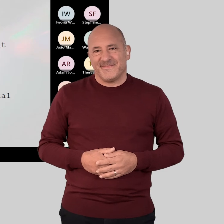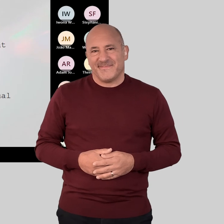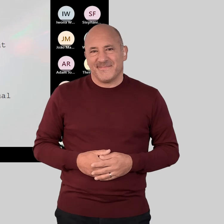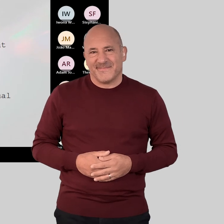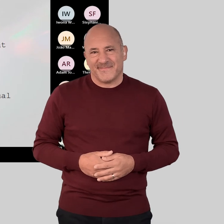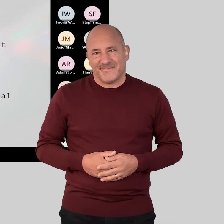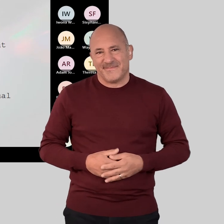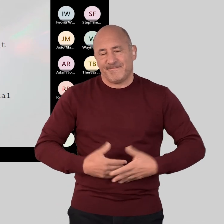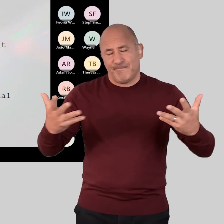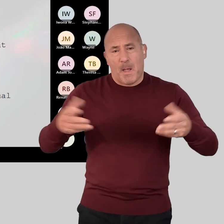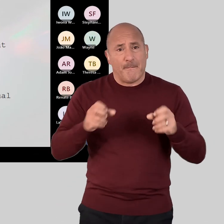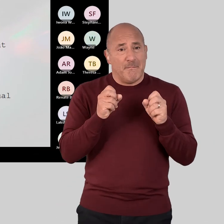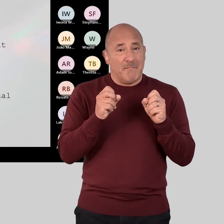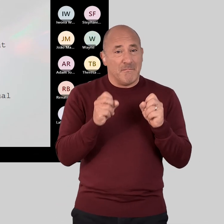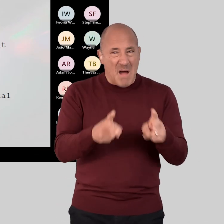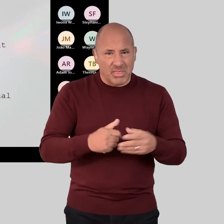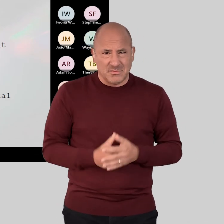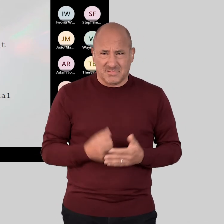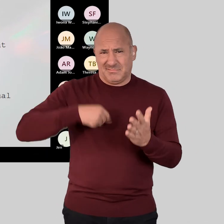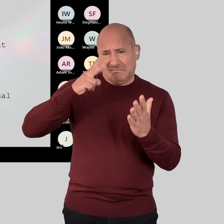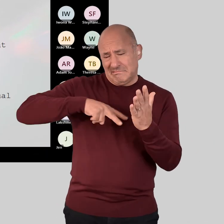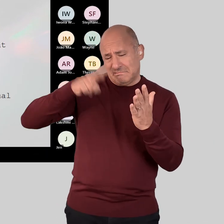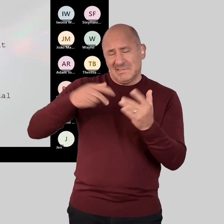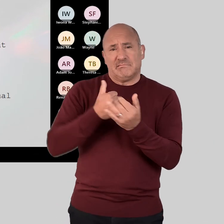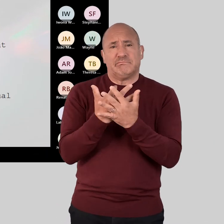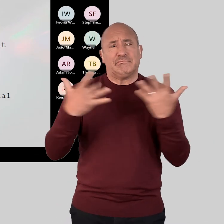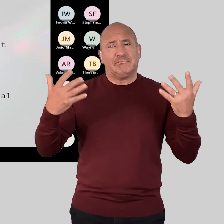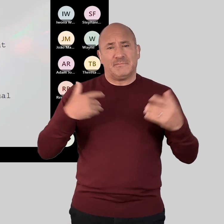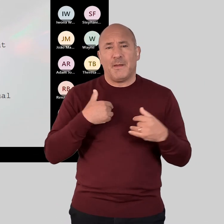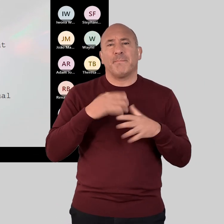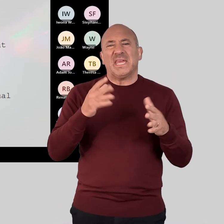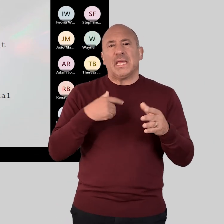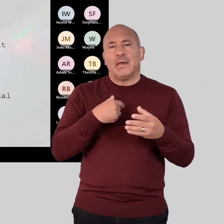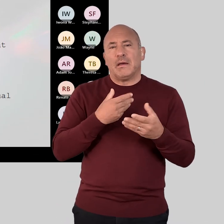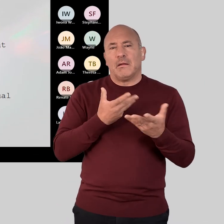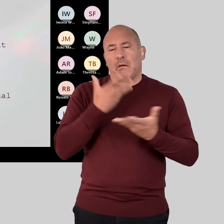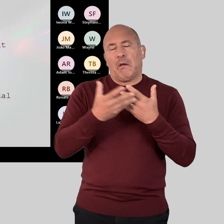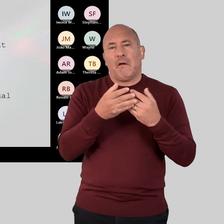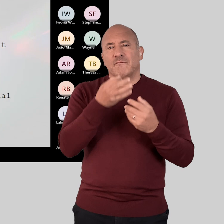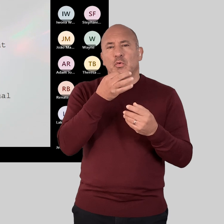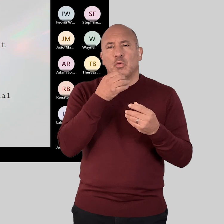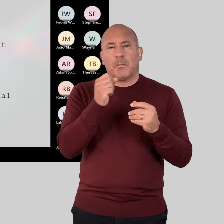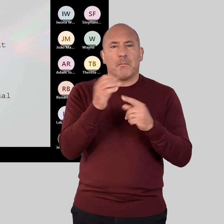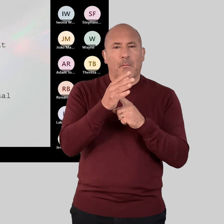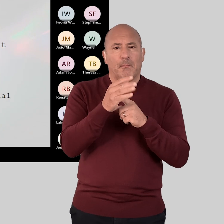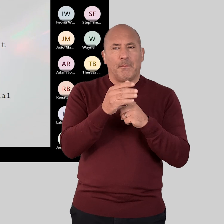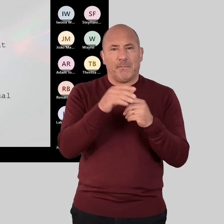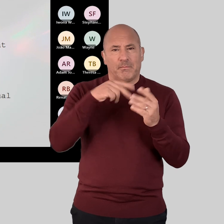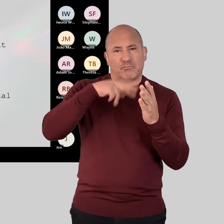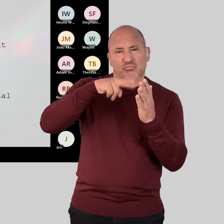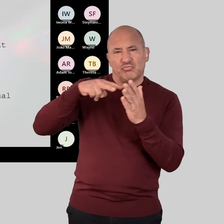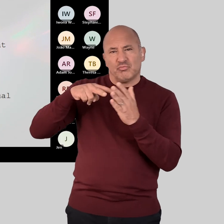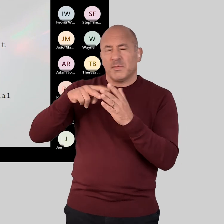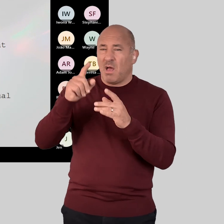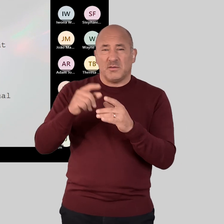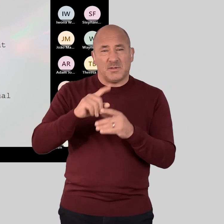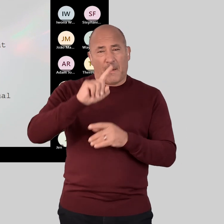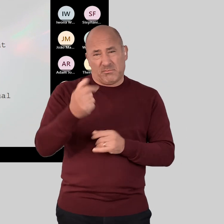but also makes me still convinced that it's an important area to be looking at. So